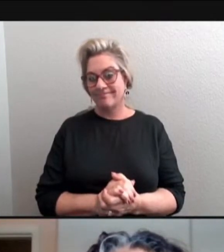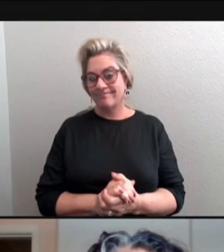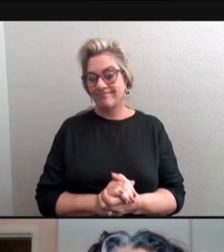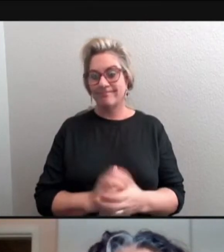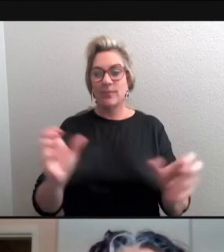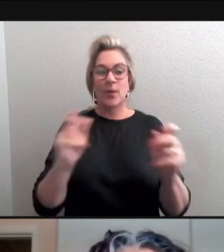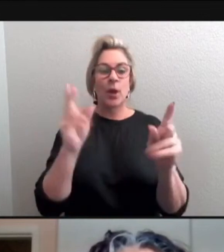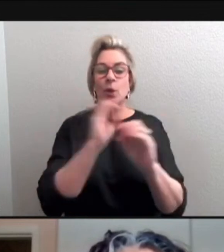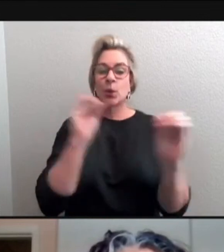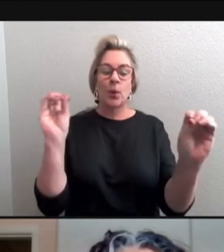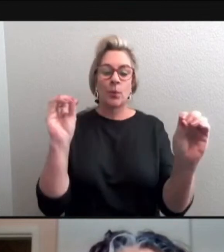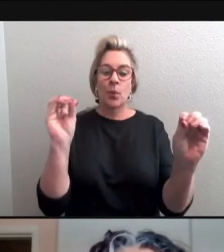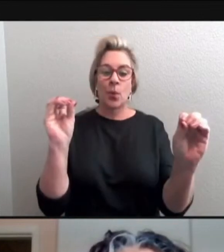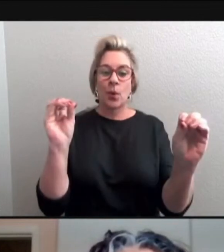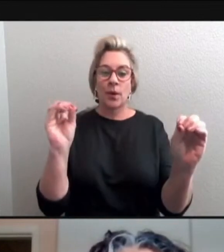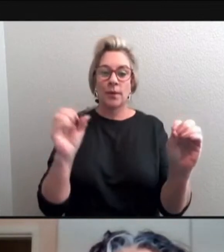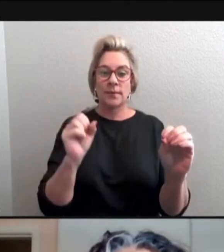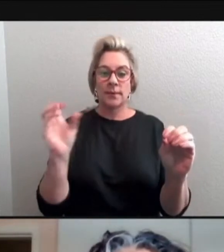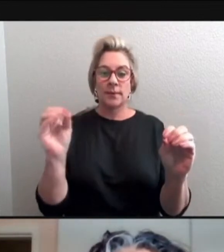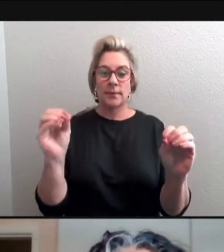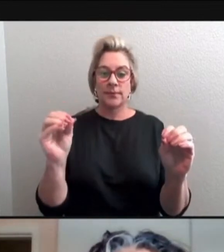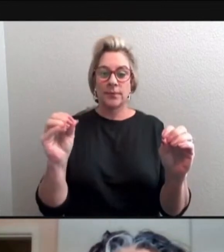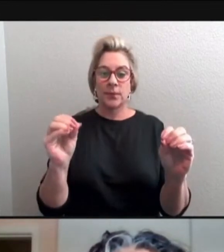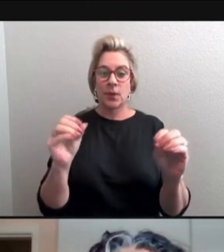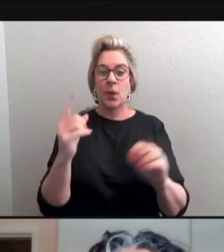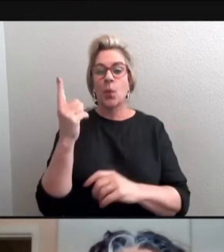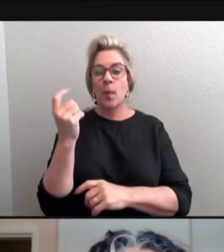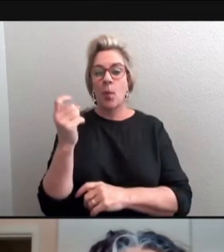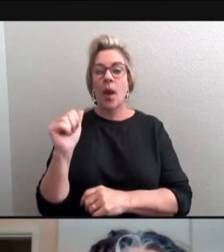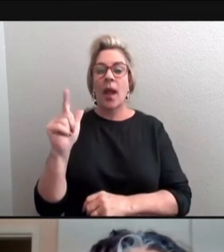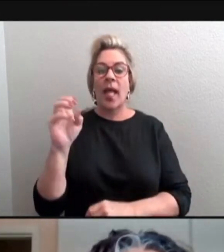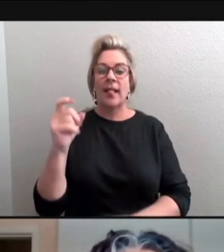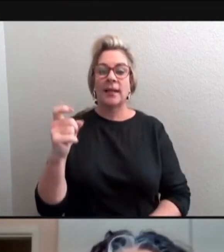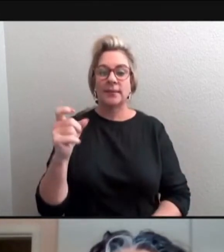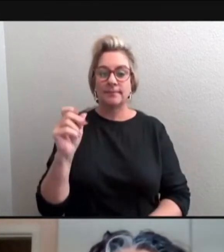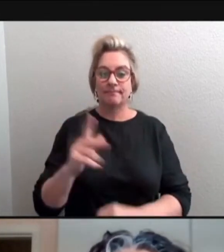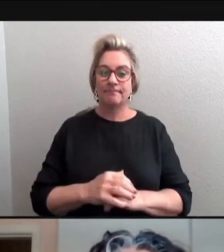Okay, if there's no more. Alex Burness. Is there one more question? Okay, go ahead, Alex.